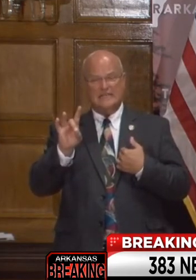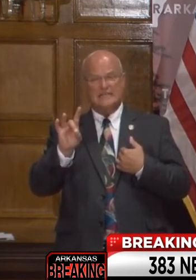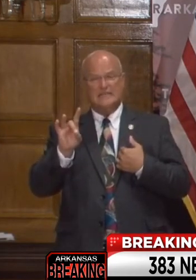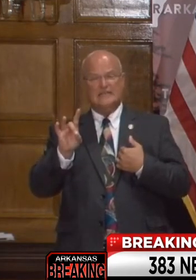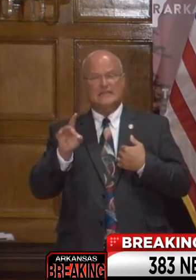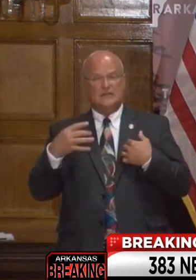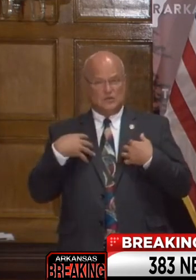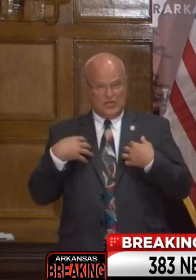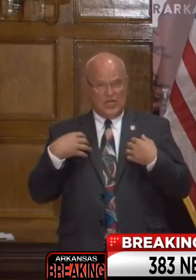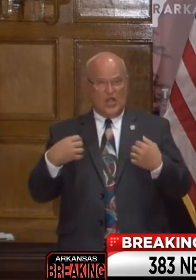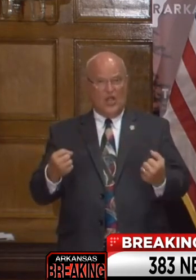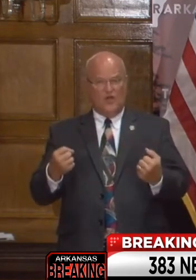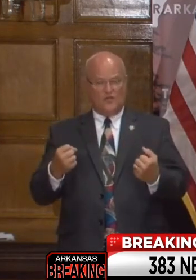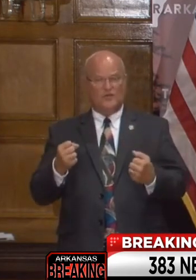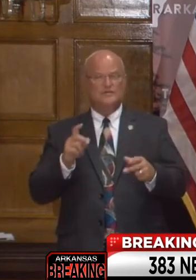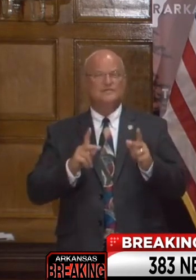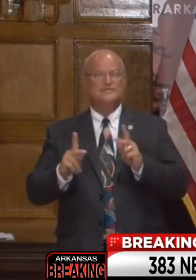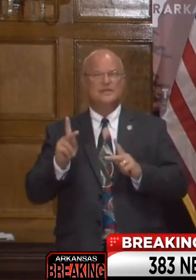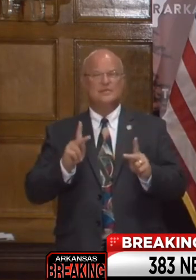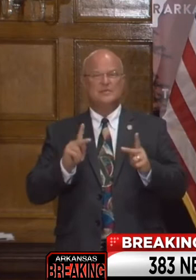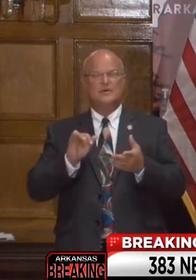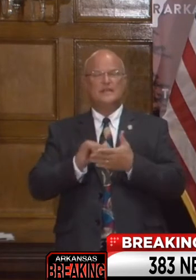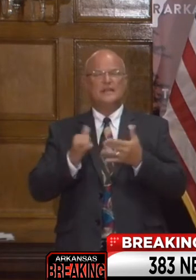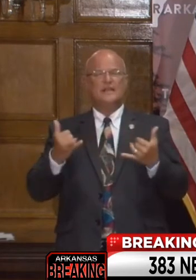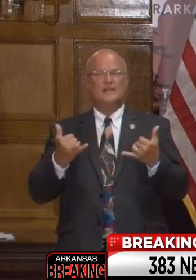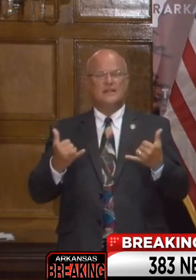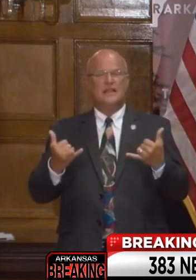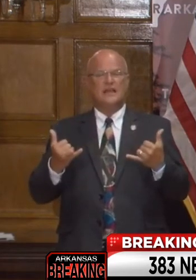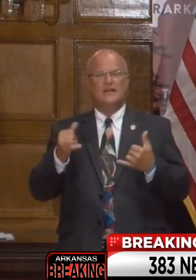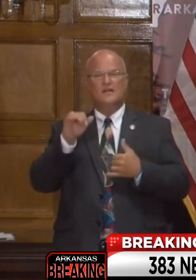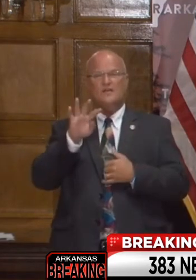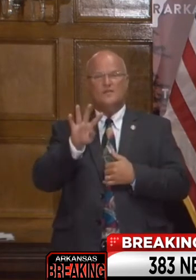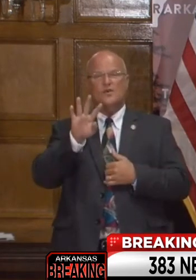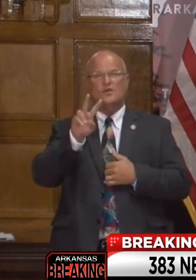roll of recovered Arkansans that are now at